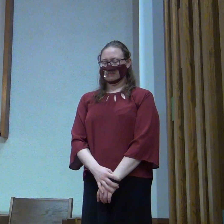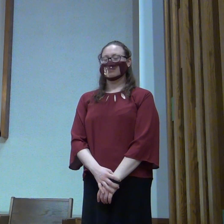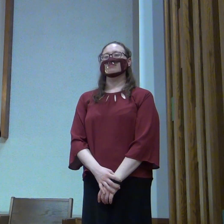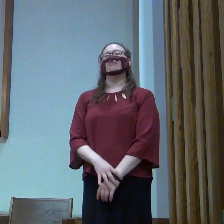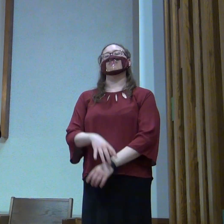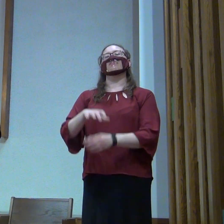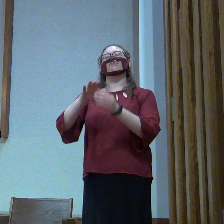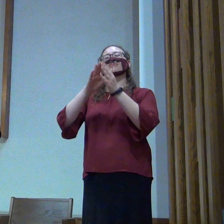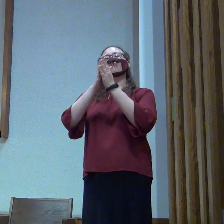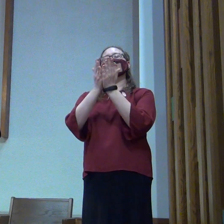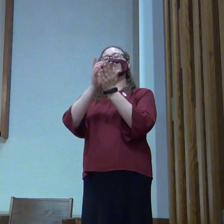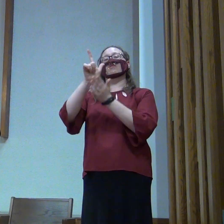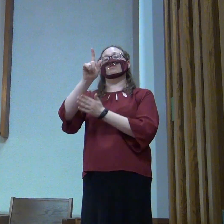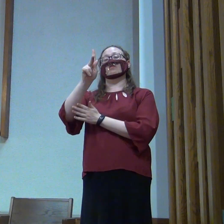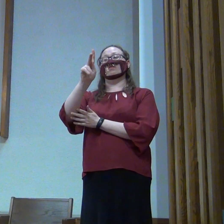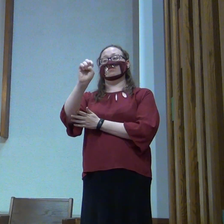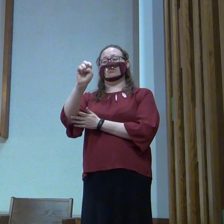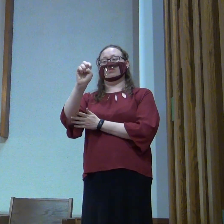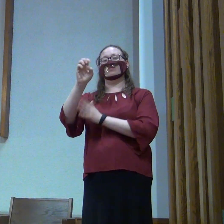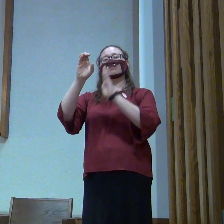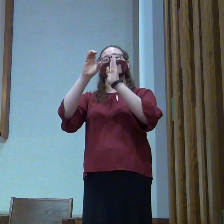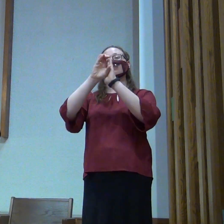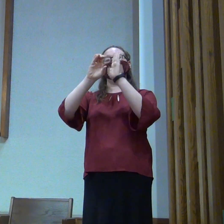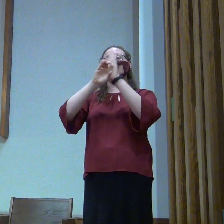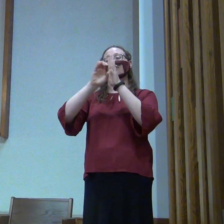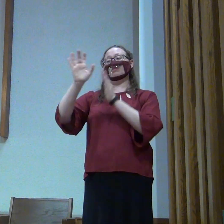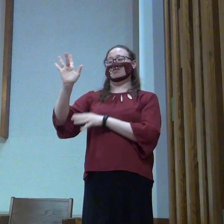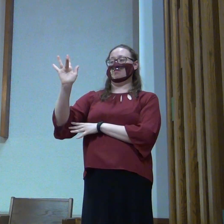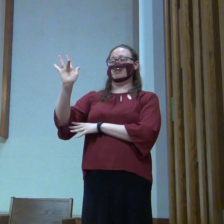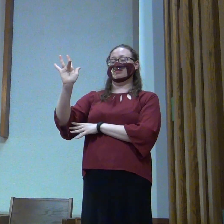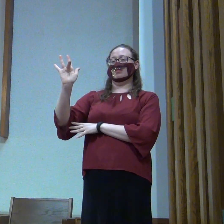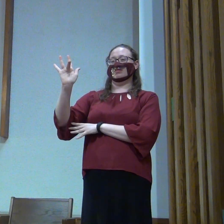From Luke chapter 23,